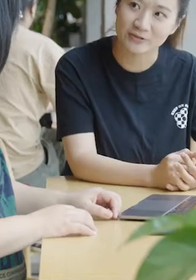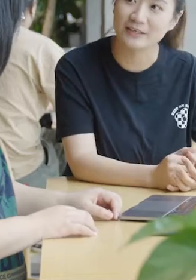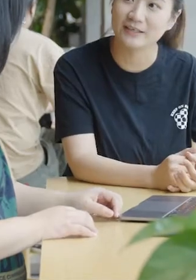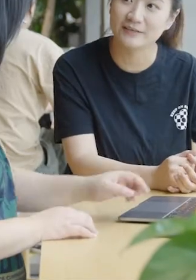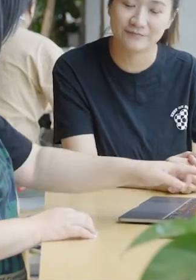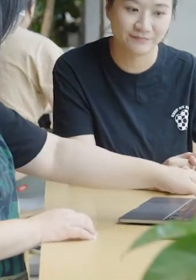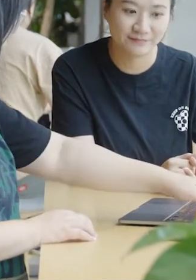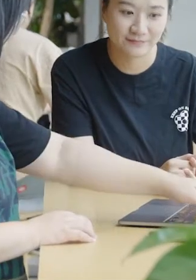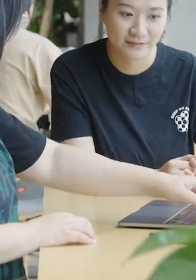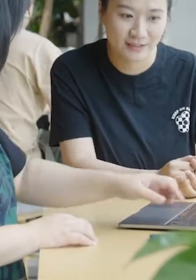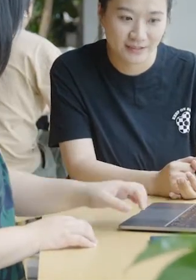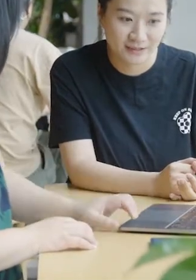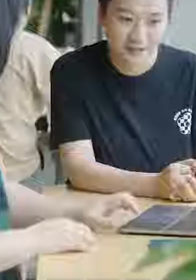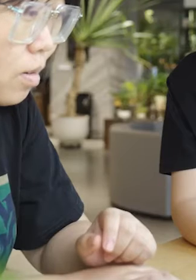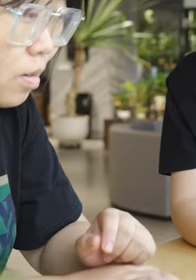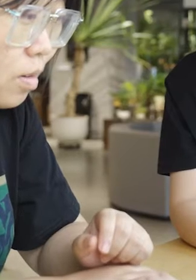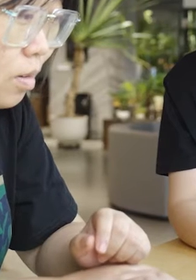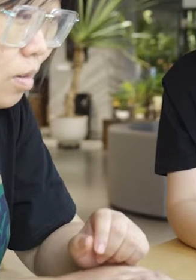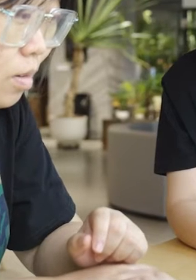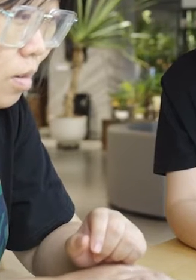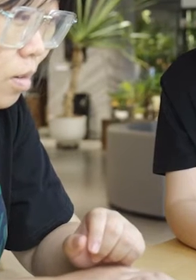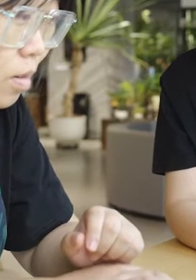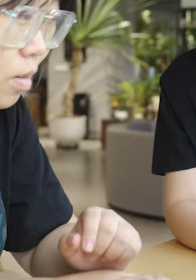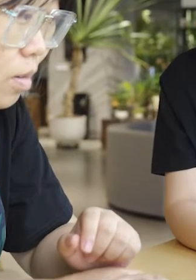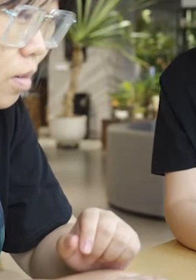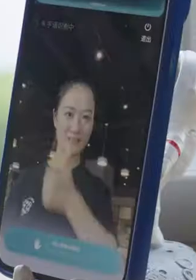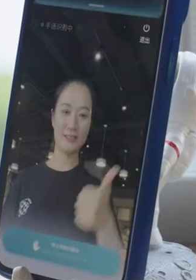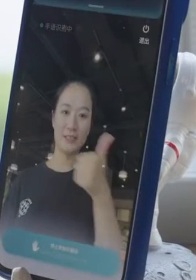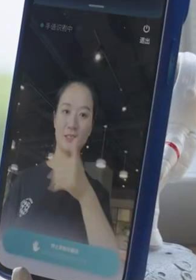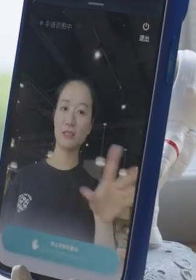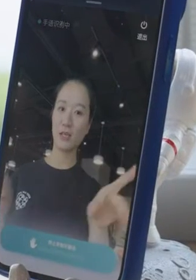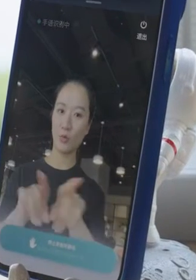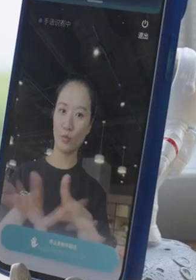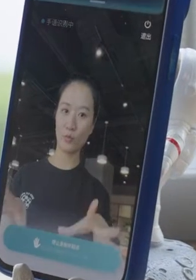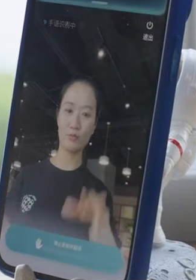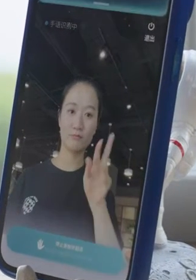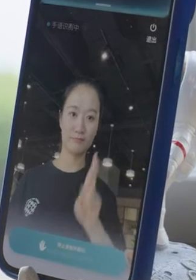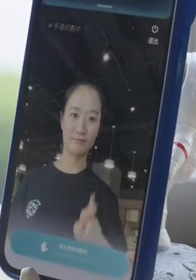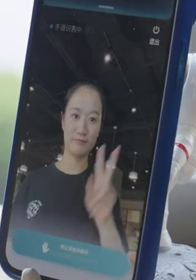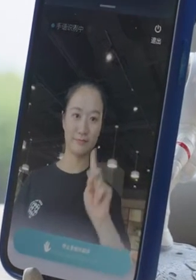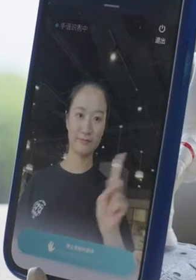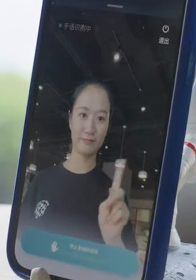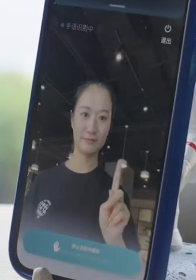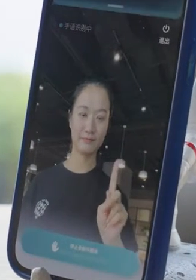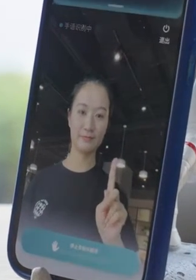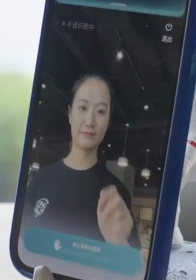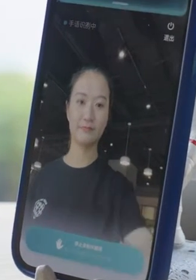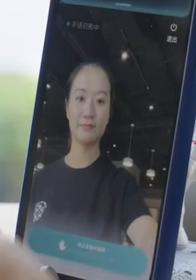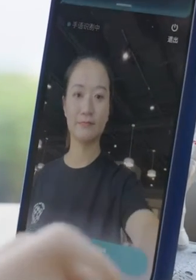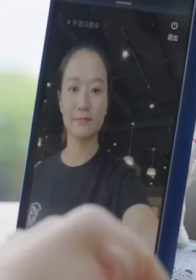to the help of volunteers and sign language practitioners. The other challenge on the technology side is that in